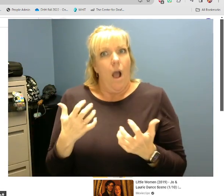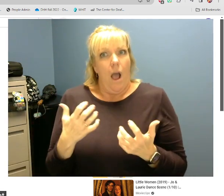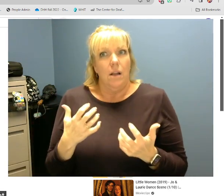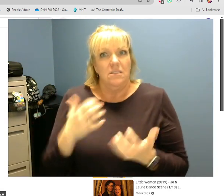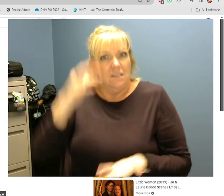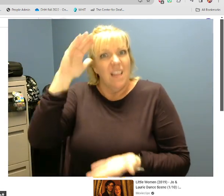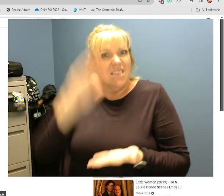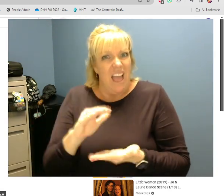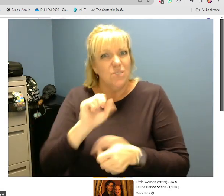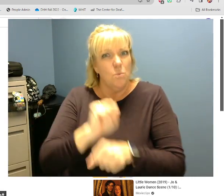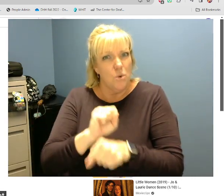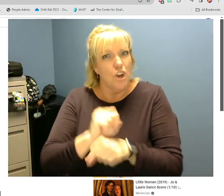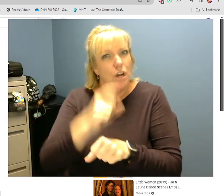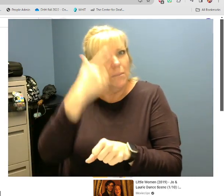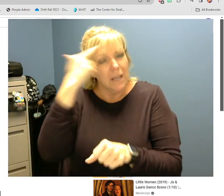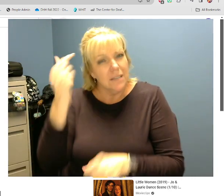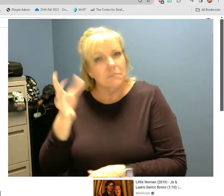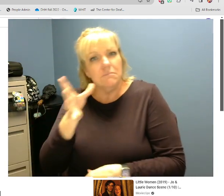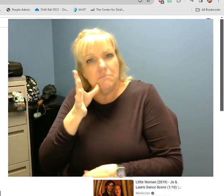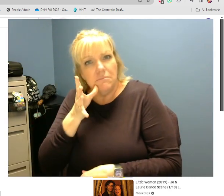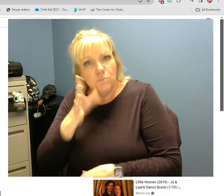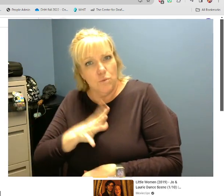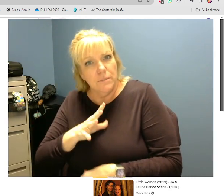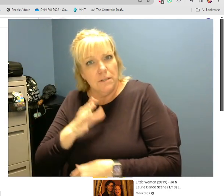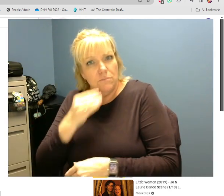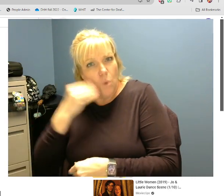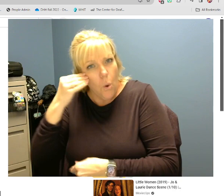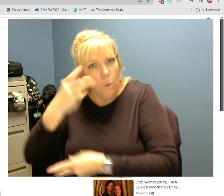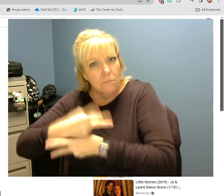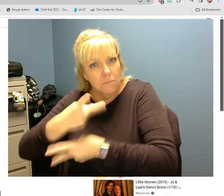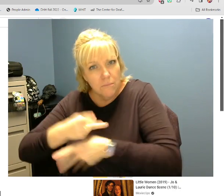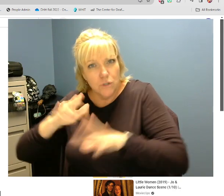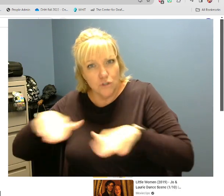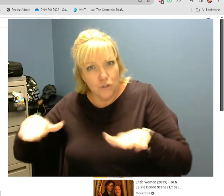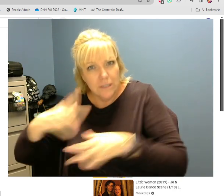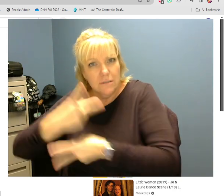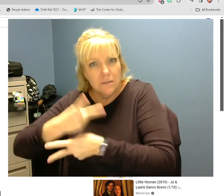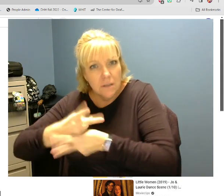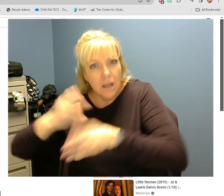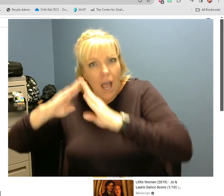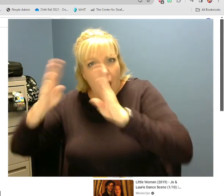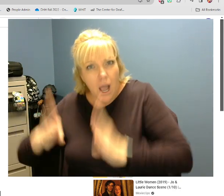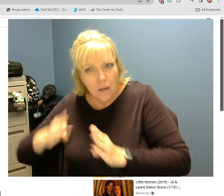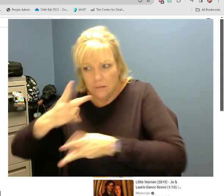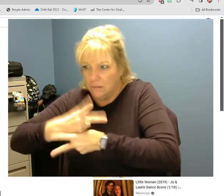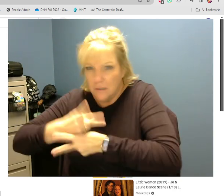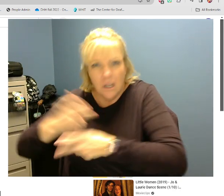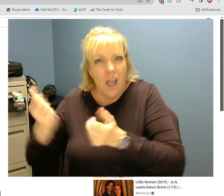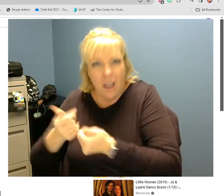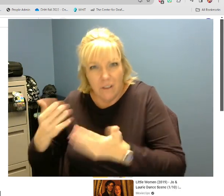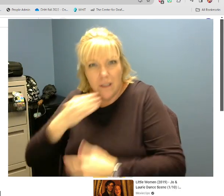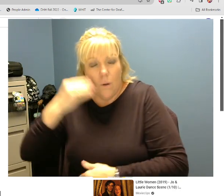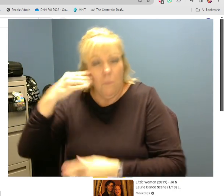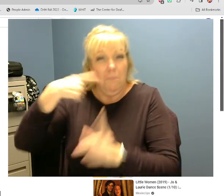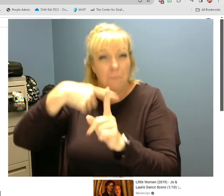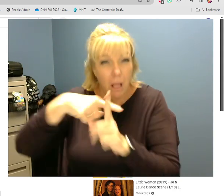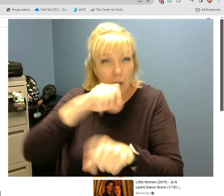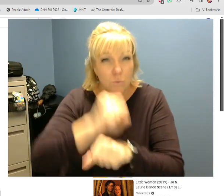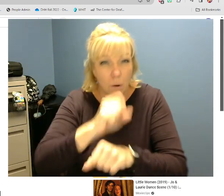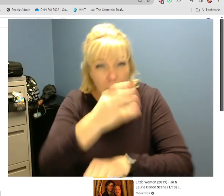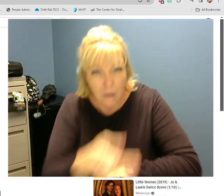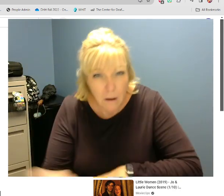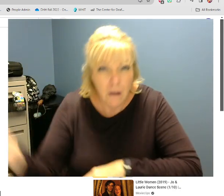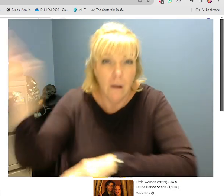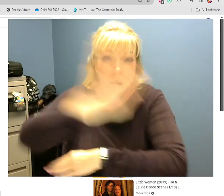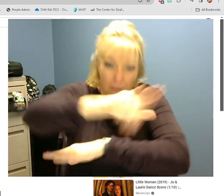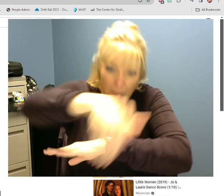seal that they were upholding the home by arguing for a living wage and decent